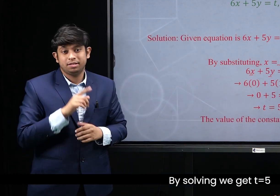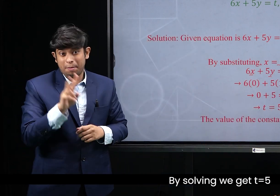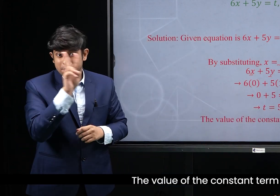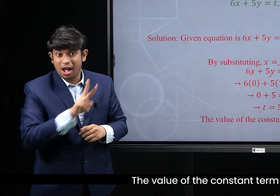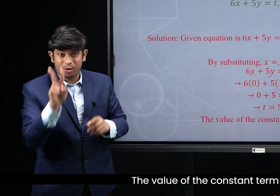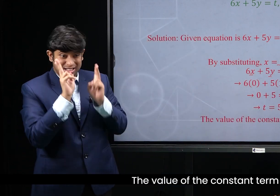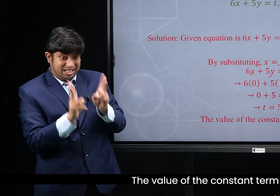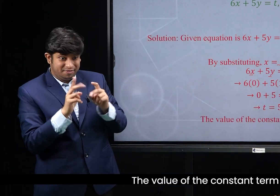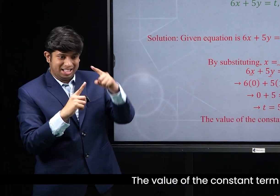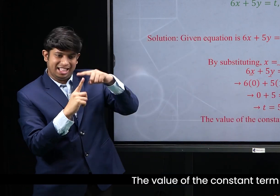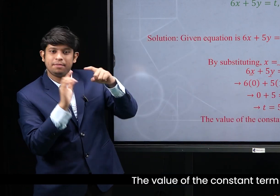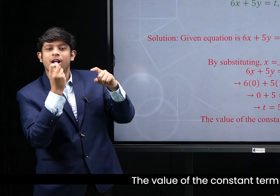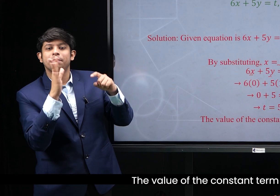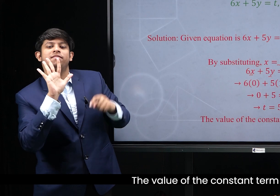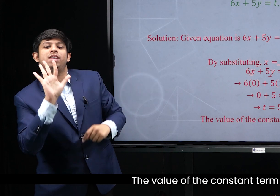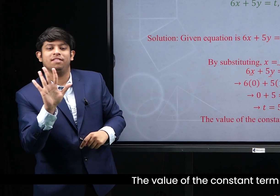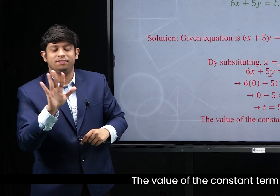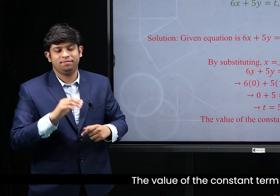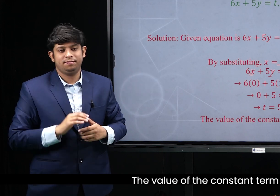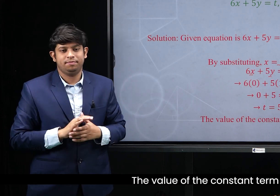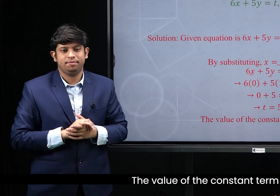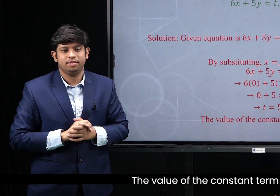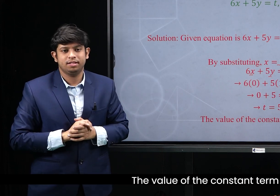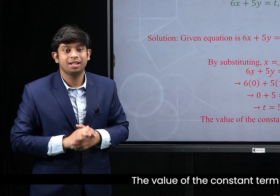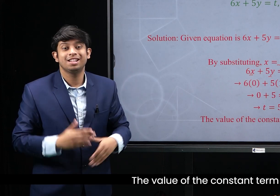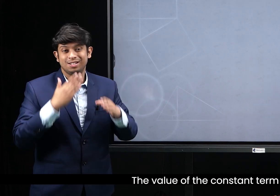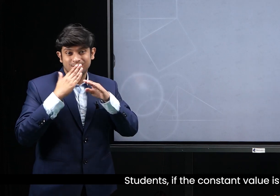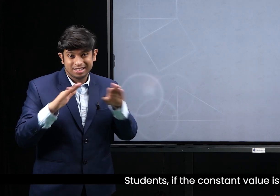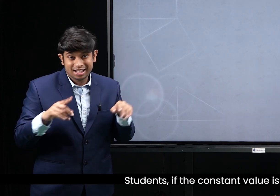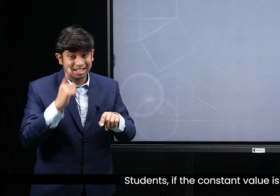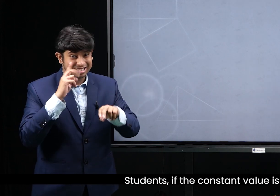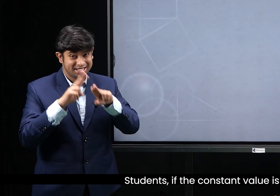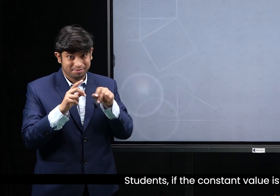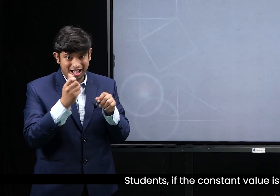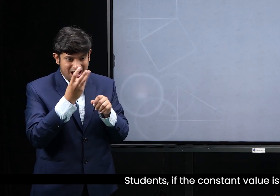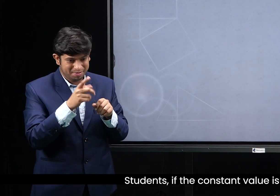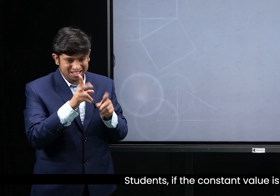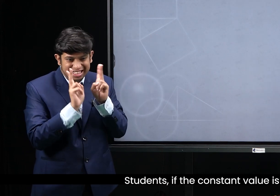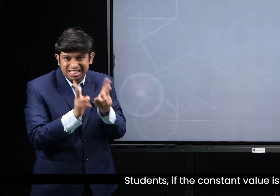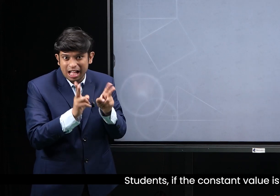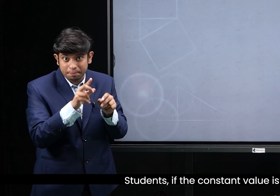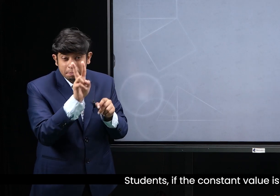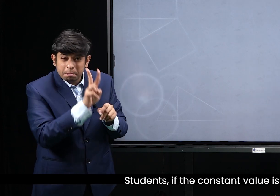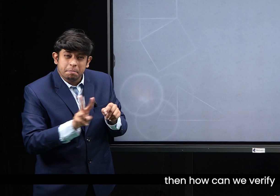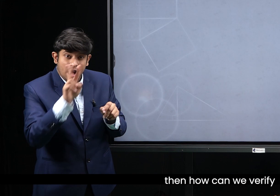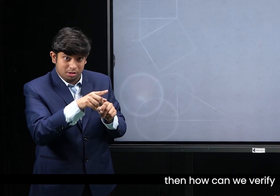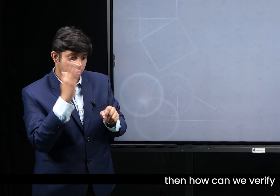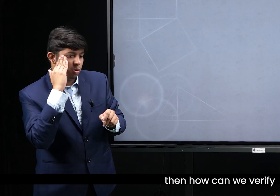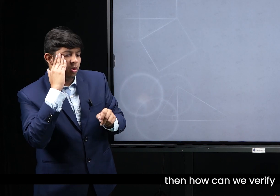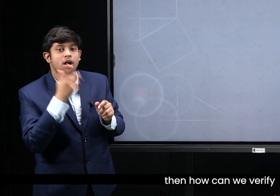The value of constant term is t, which is equal to 5. Students, if the constant value is known, then how can we verify an